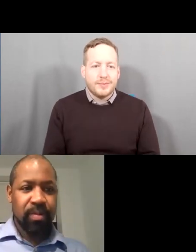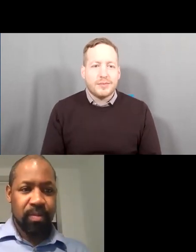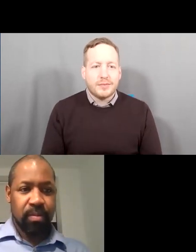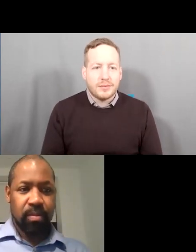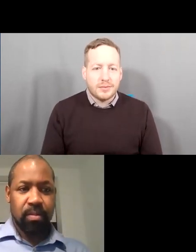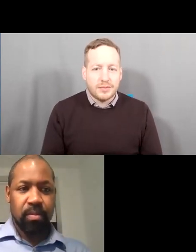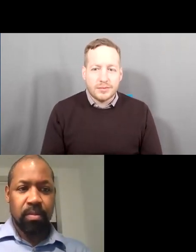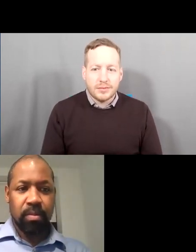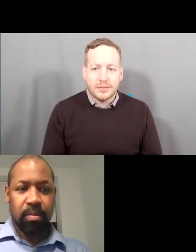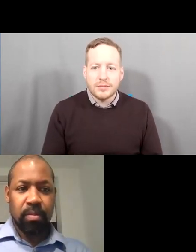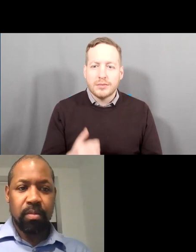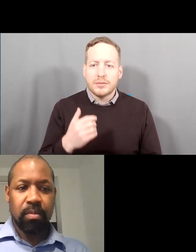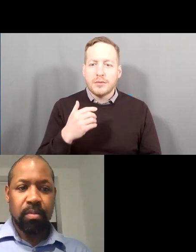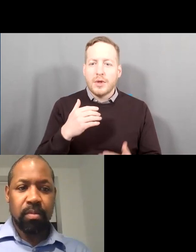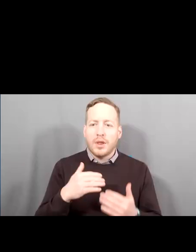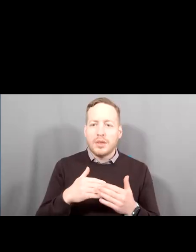it. Thank you.